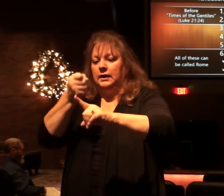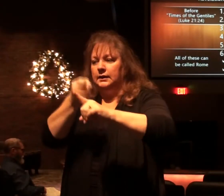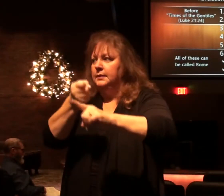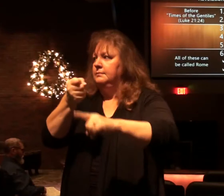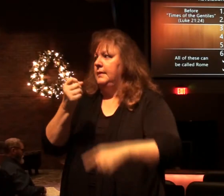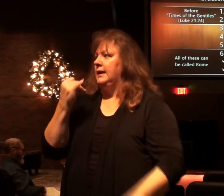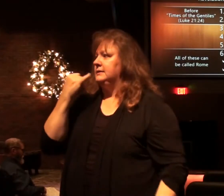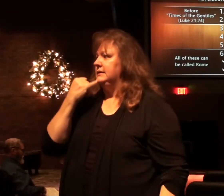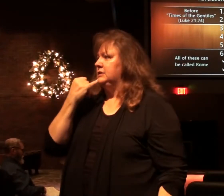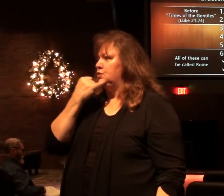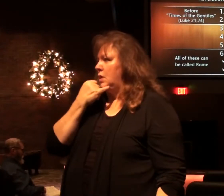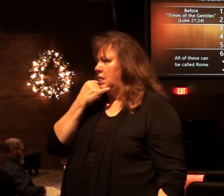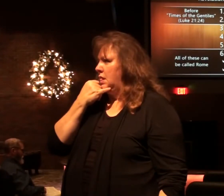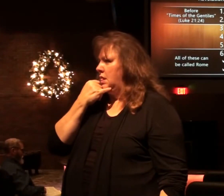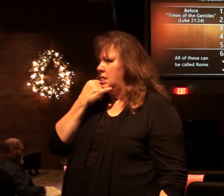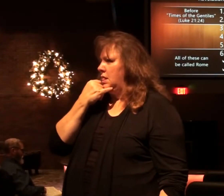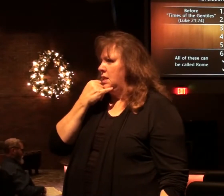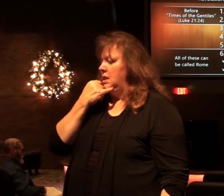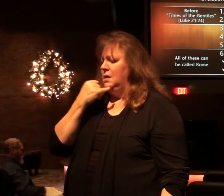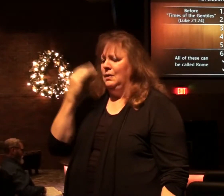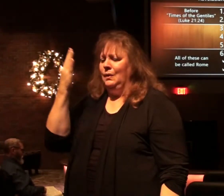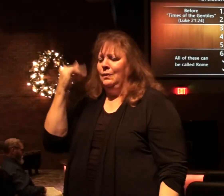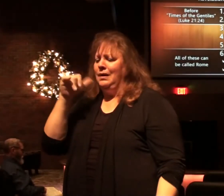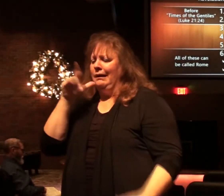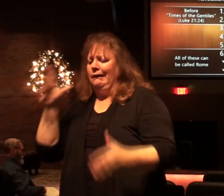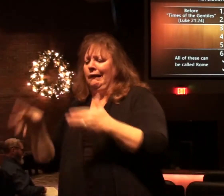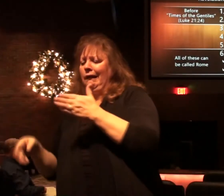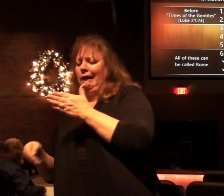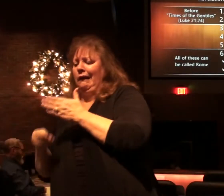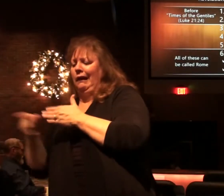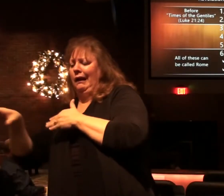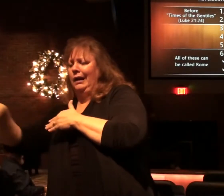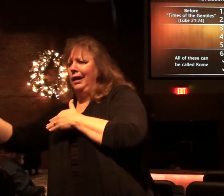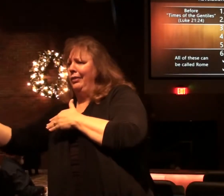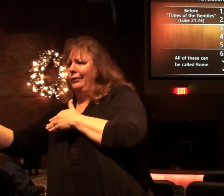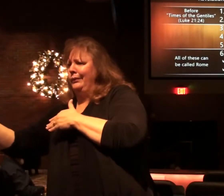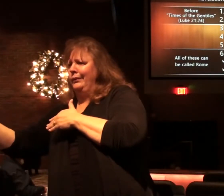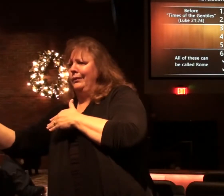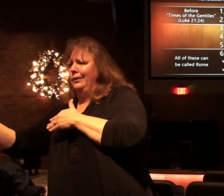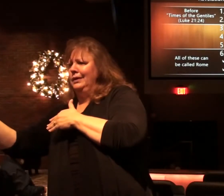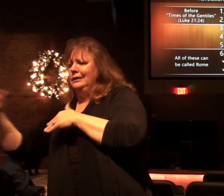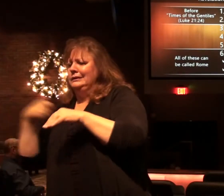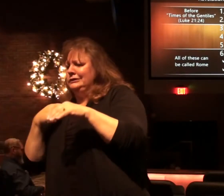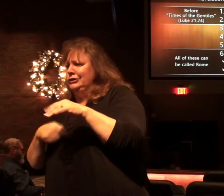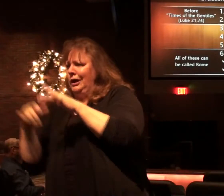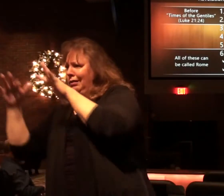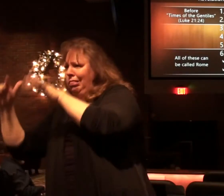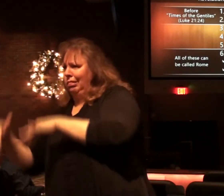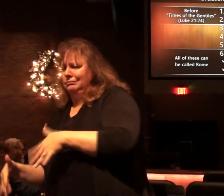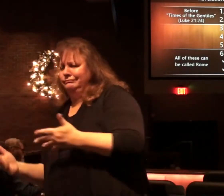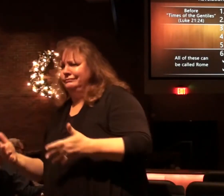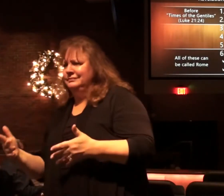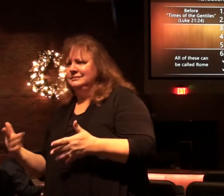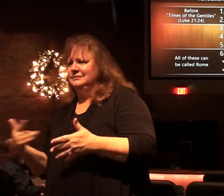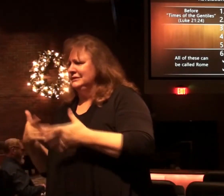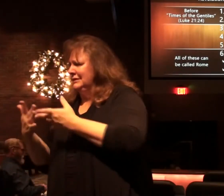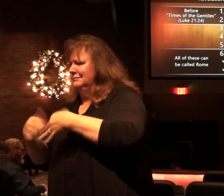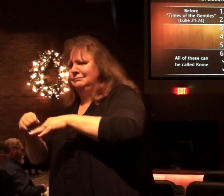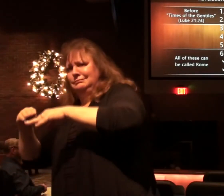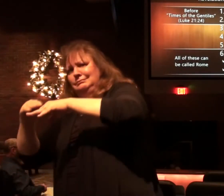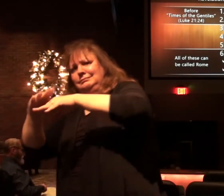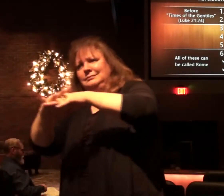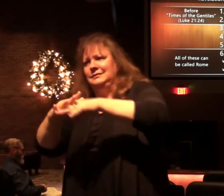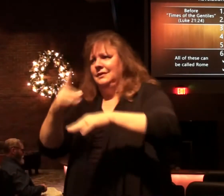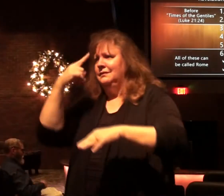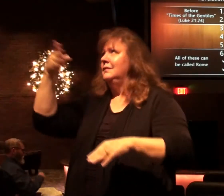Israel. You say, well, why don't we have whatever other empires that might have existed? Because they're not of significance in the